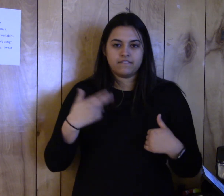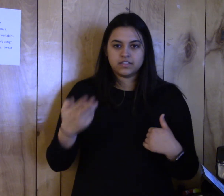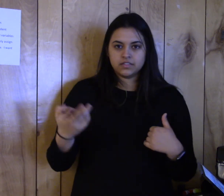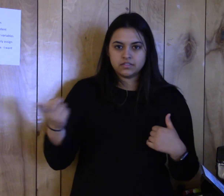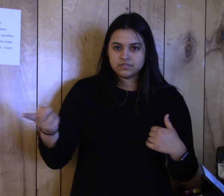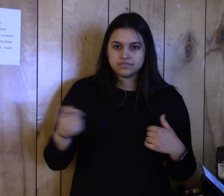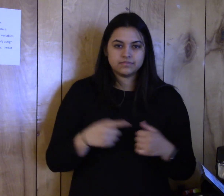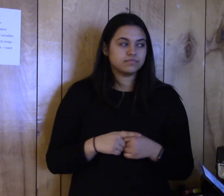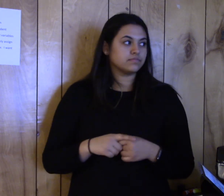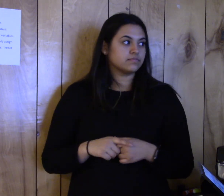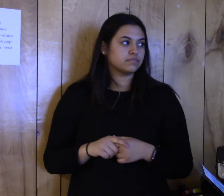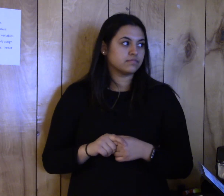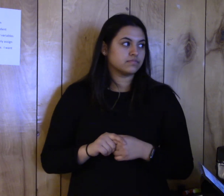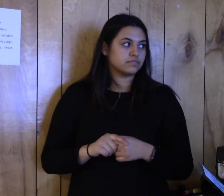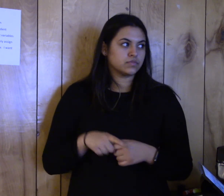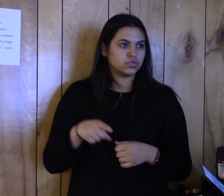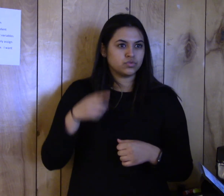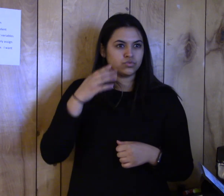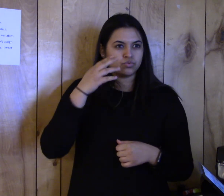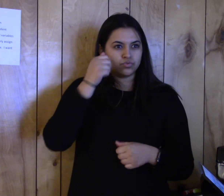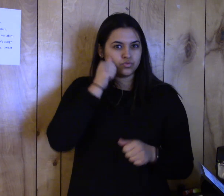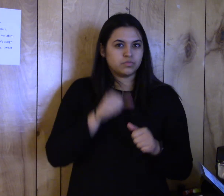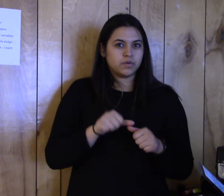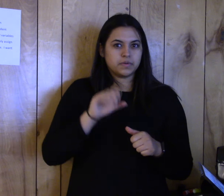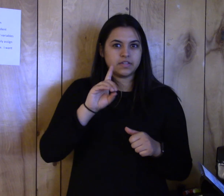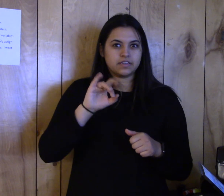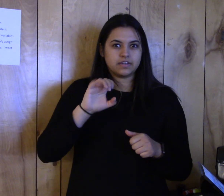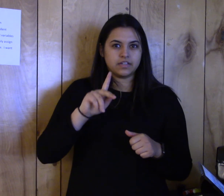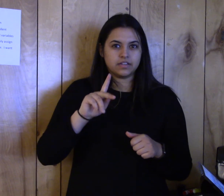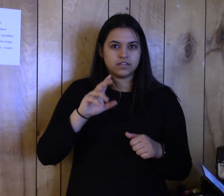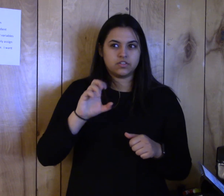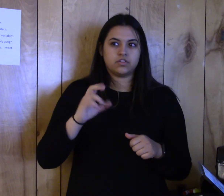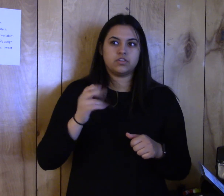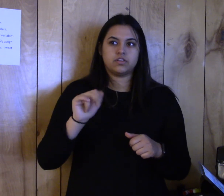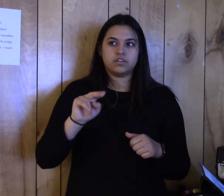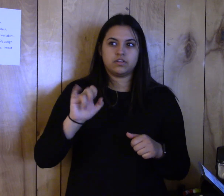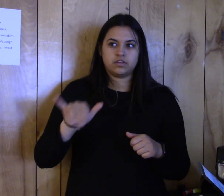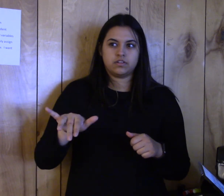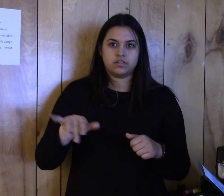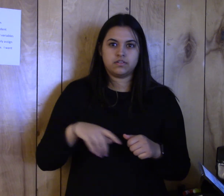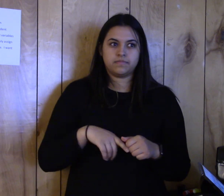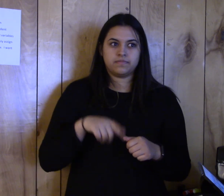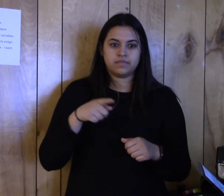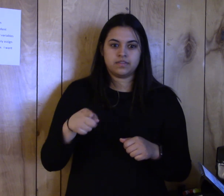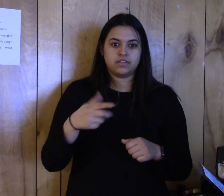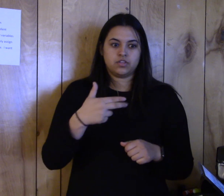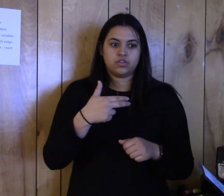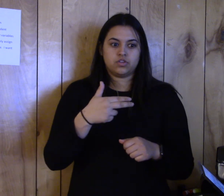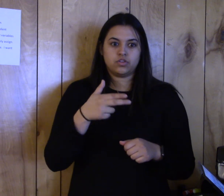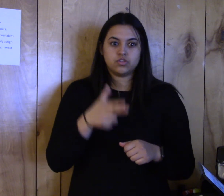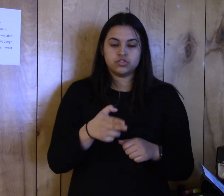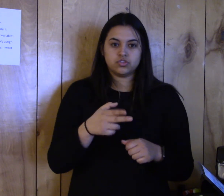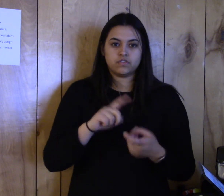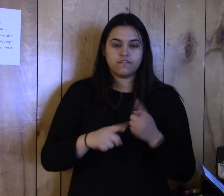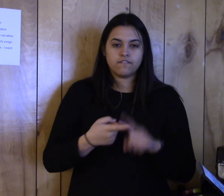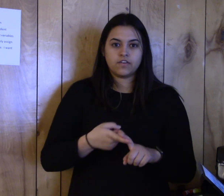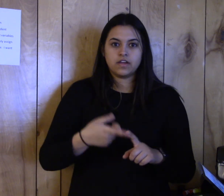you remember Dick Cheney, president under George W. Bush, shot one of his friends in the face with a shotgun, and the